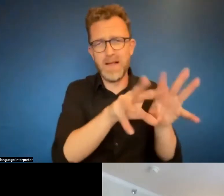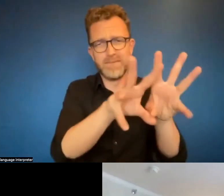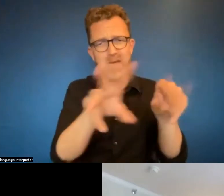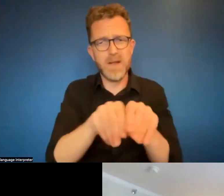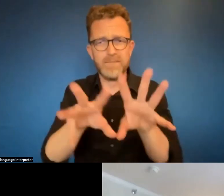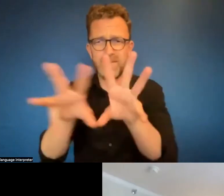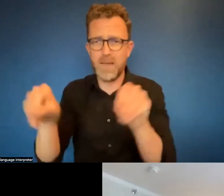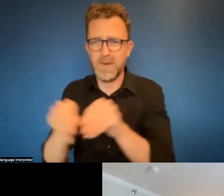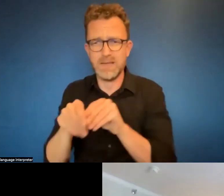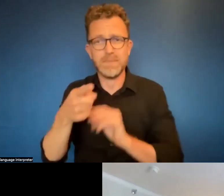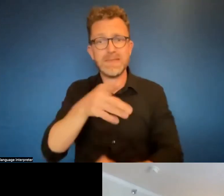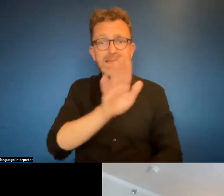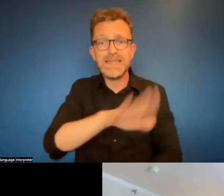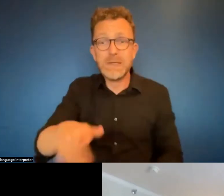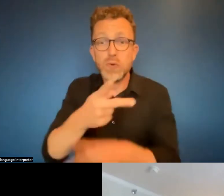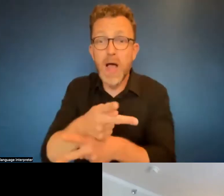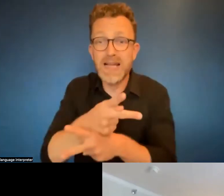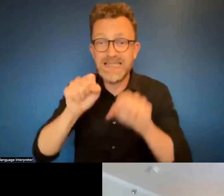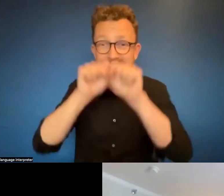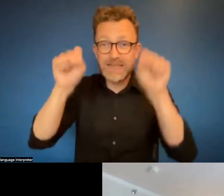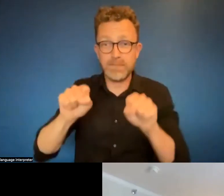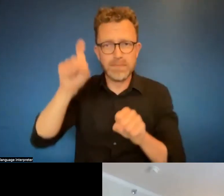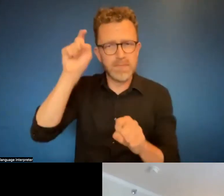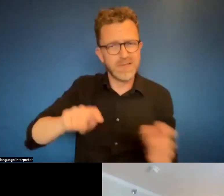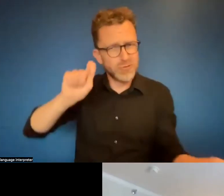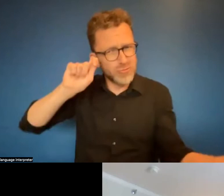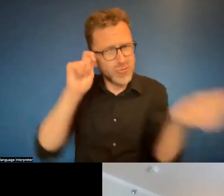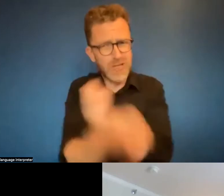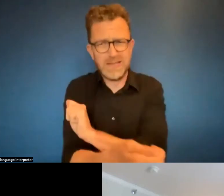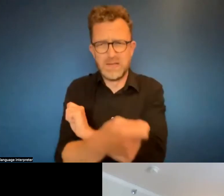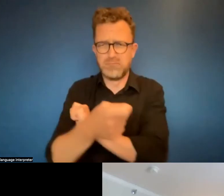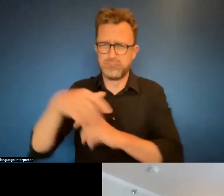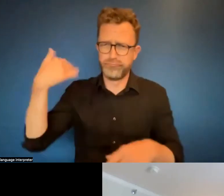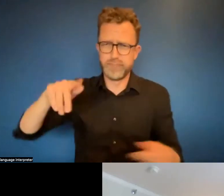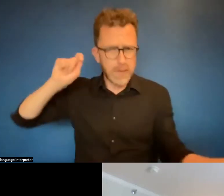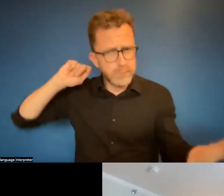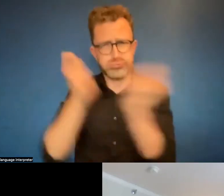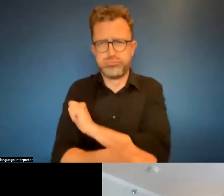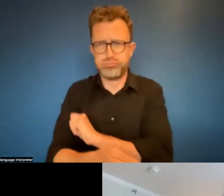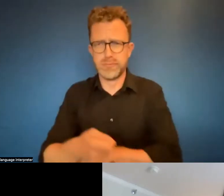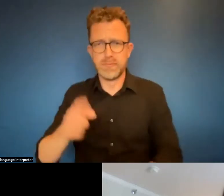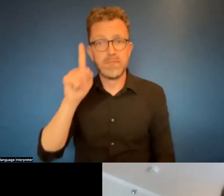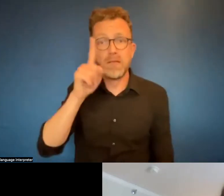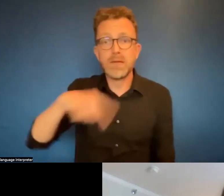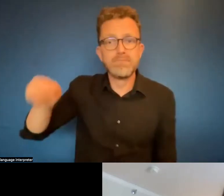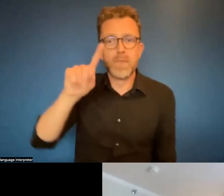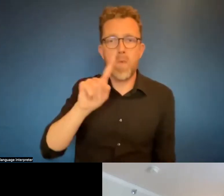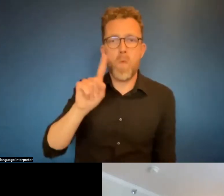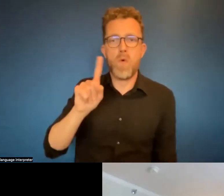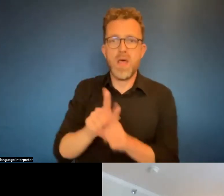is that such that they are not criticizing governments openly. So it's a